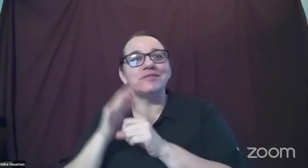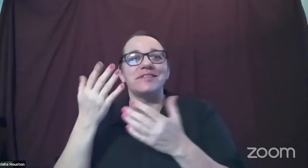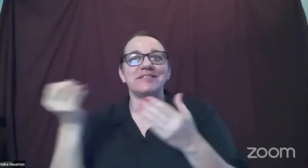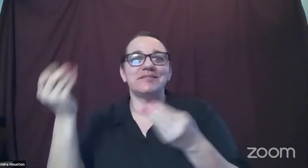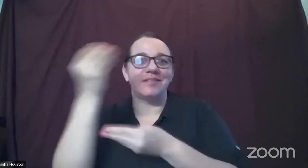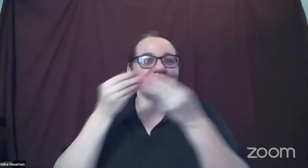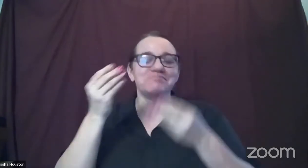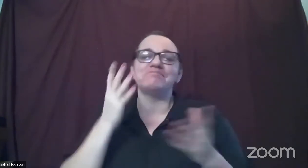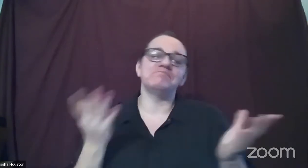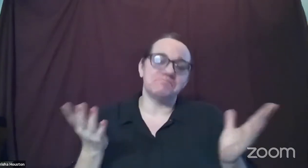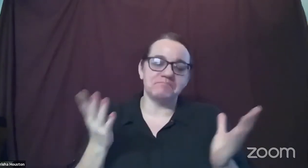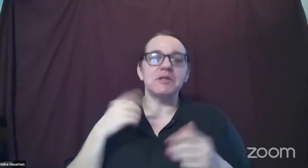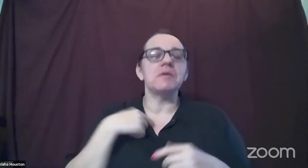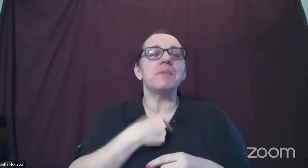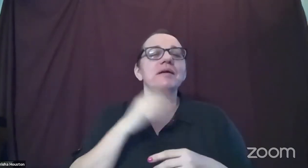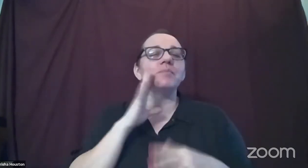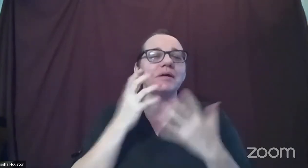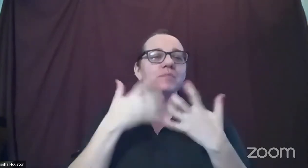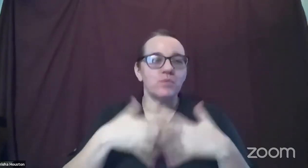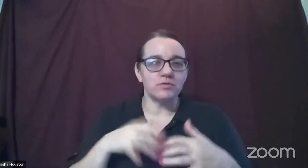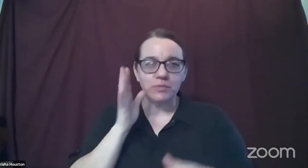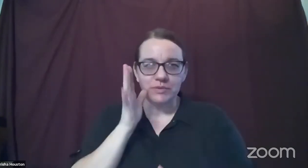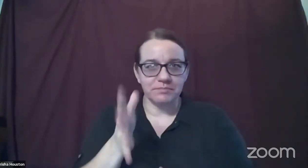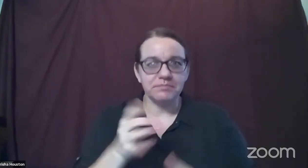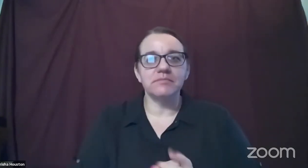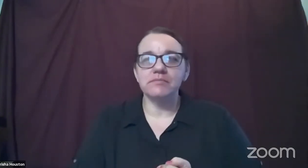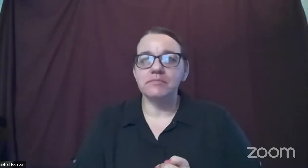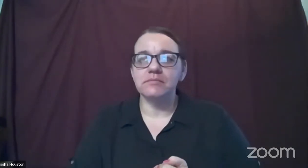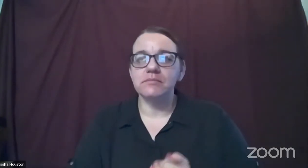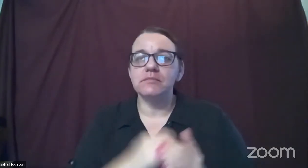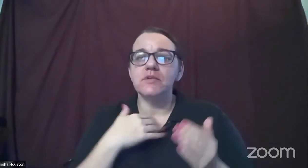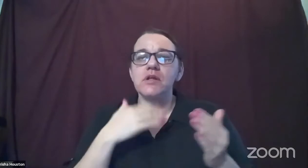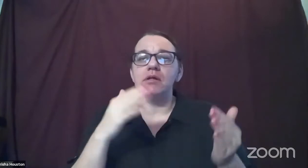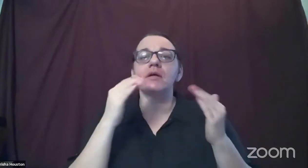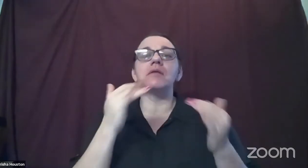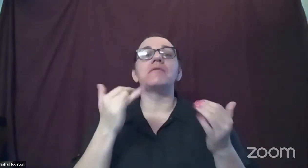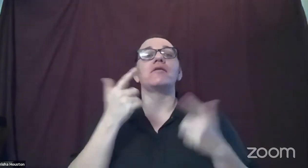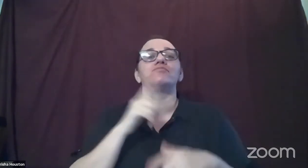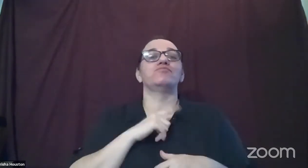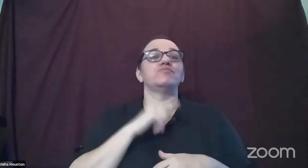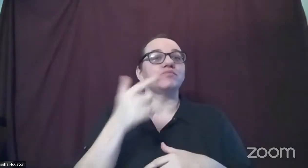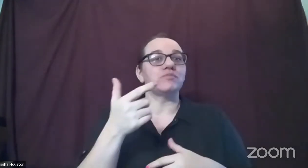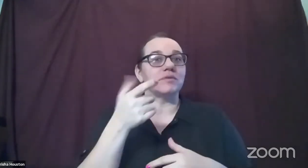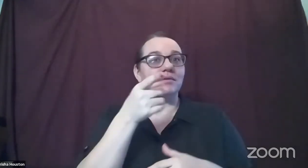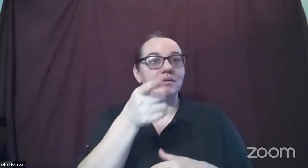the impact of COVID on our budget. I know that will all work out.